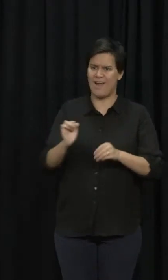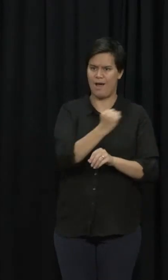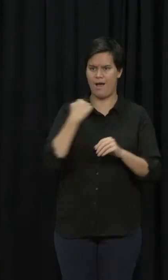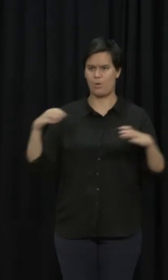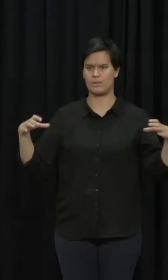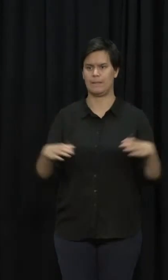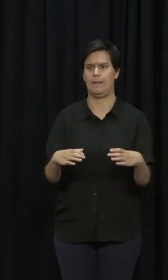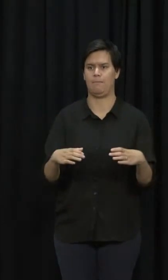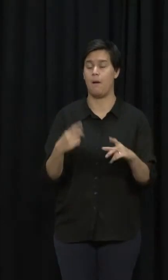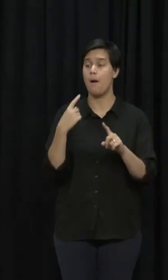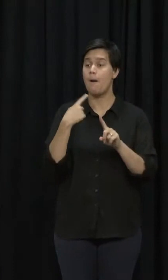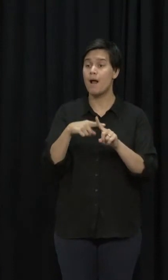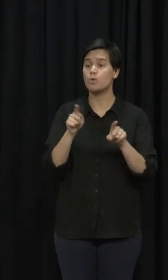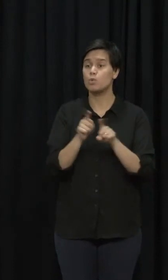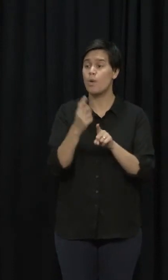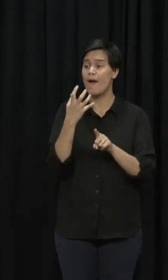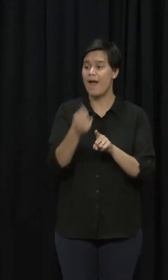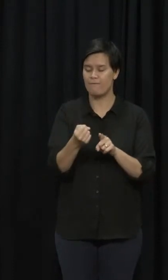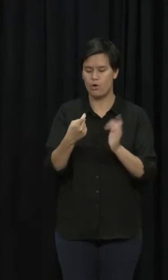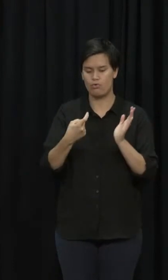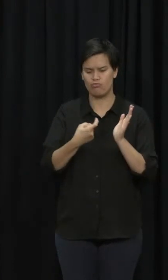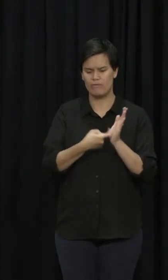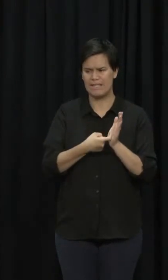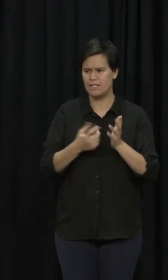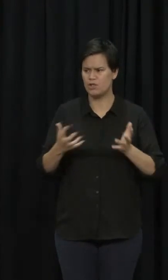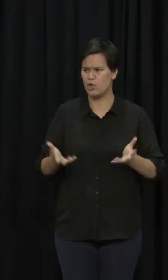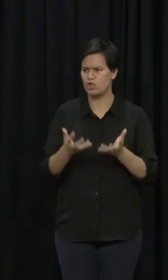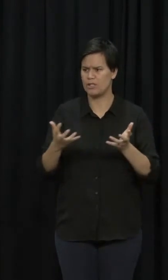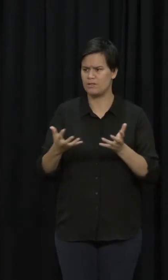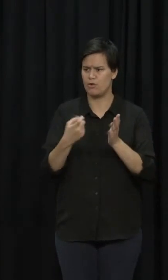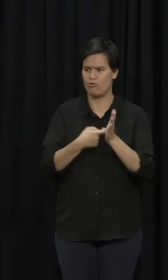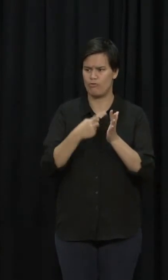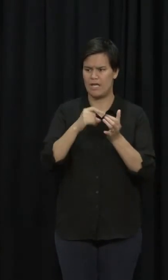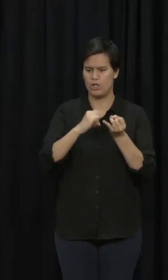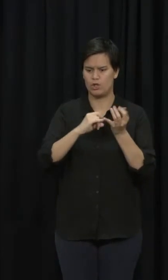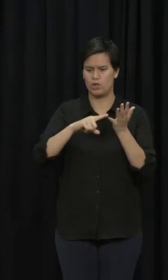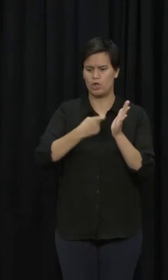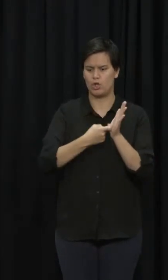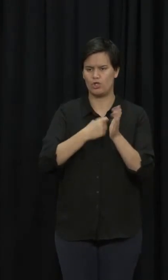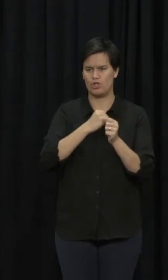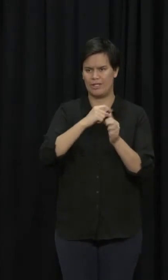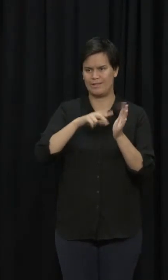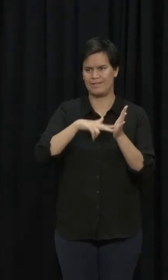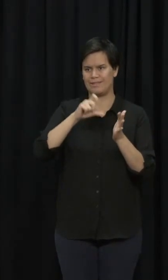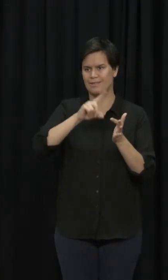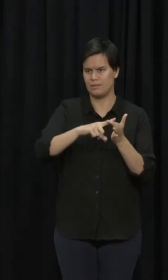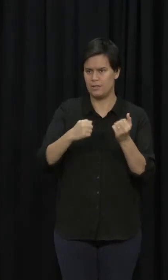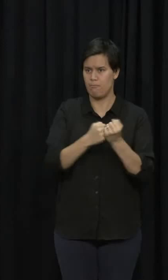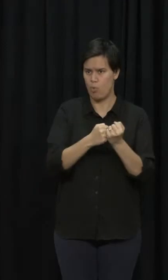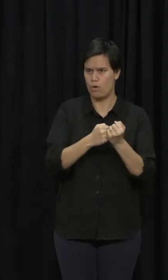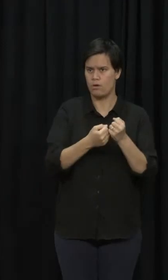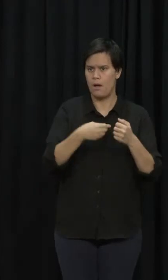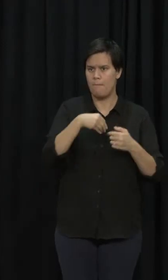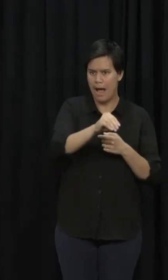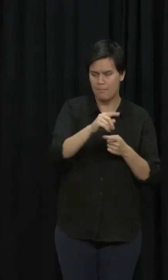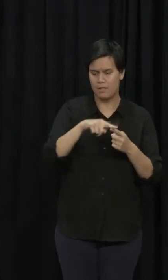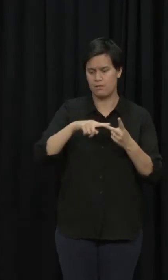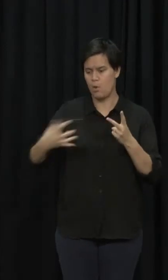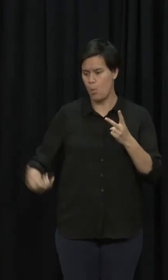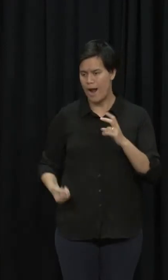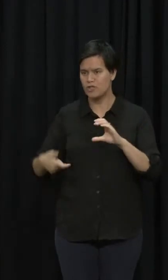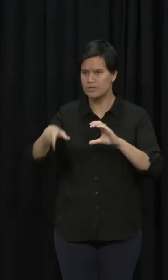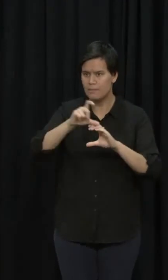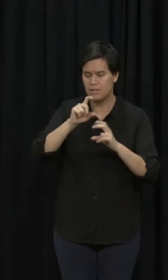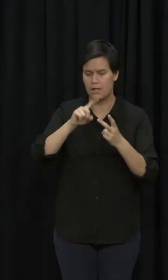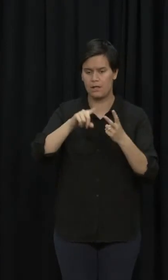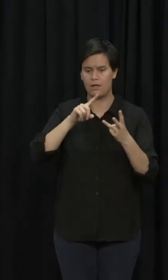resurgence support payment. We have the leave payment. We have a payment if someone has to stay home for testing. We have the wage subsidy. We